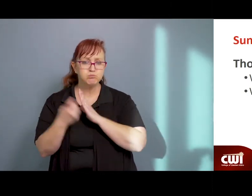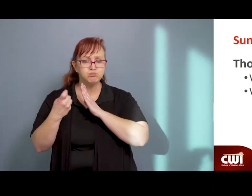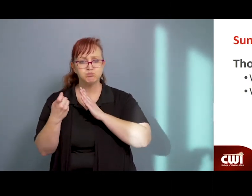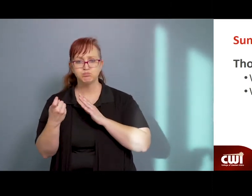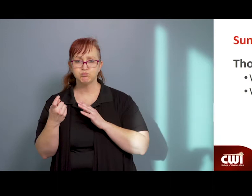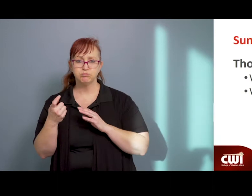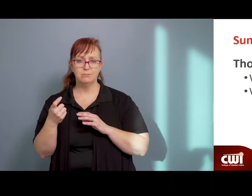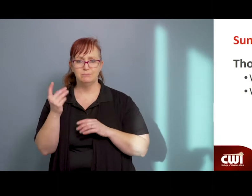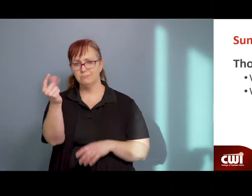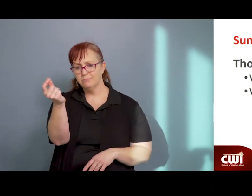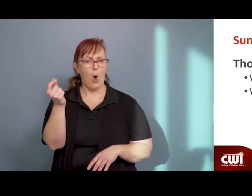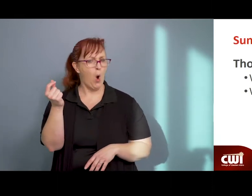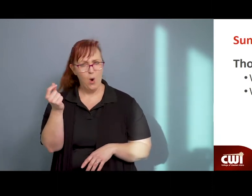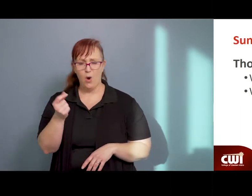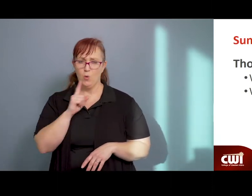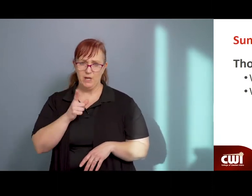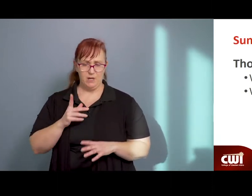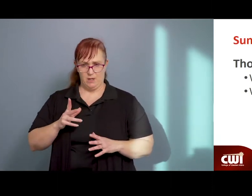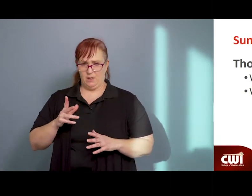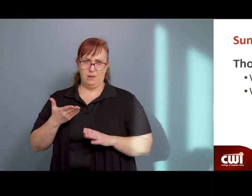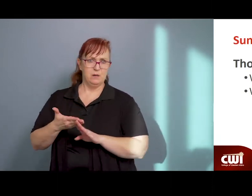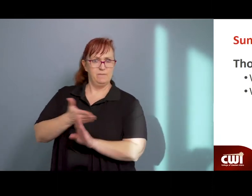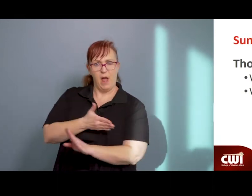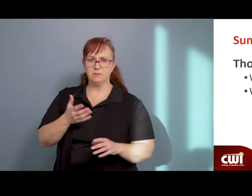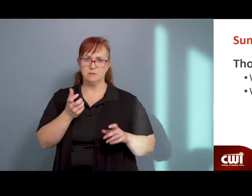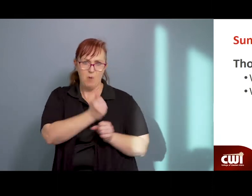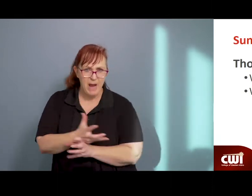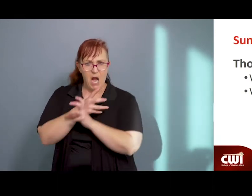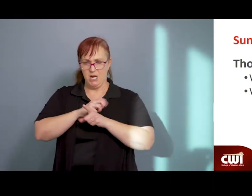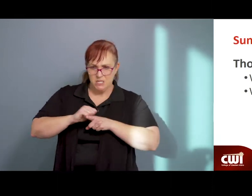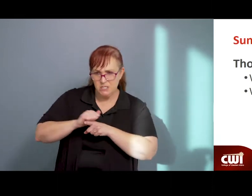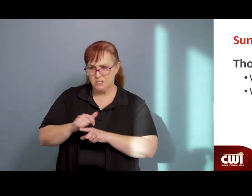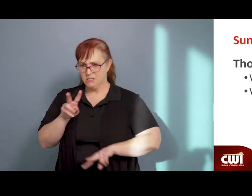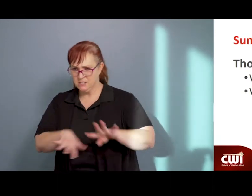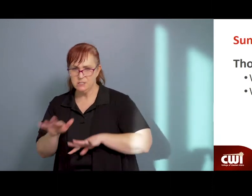those modalities. And so what we're going to be doing is